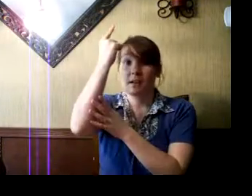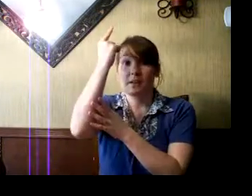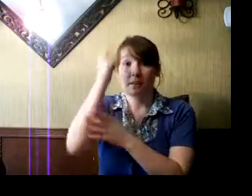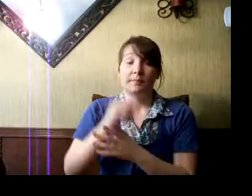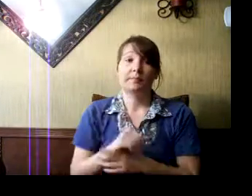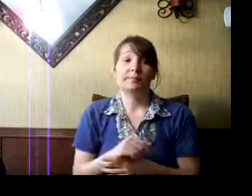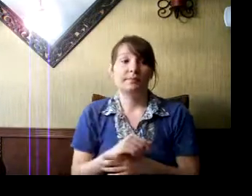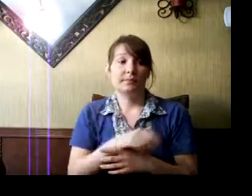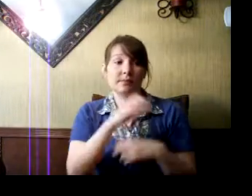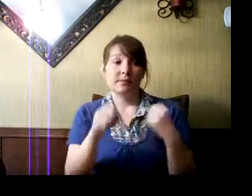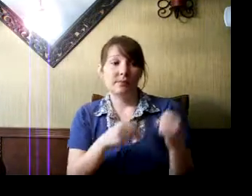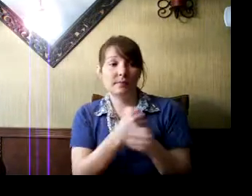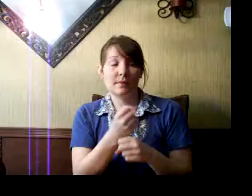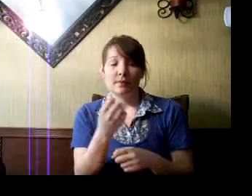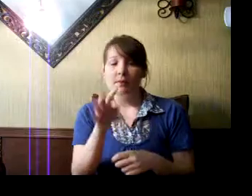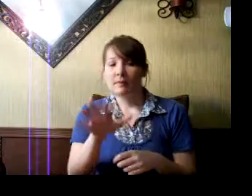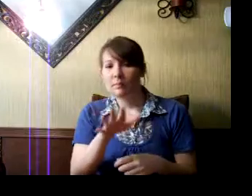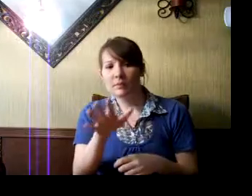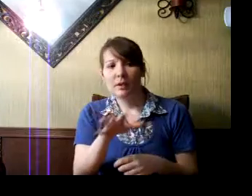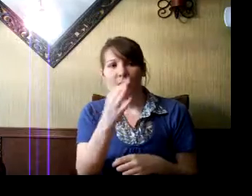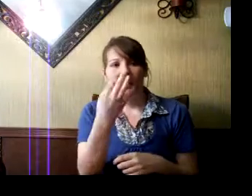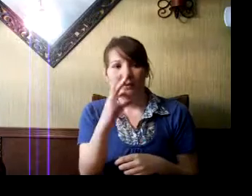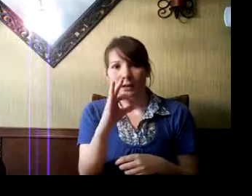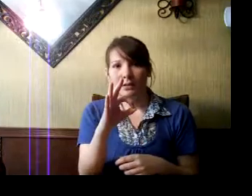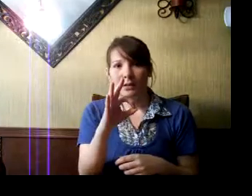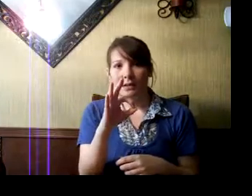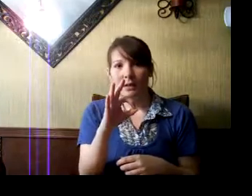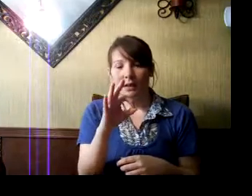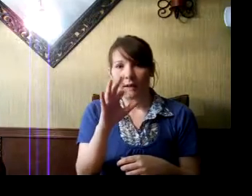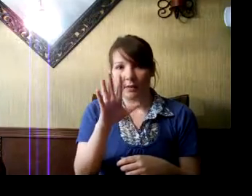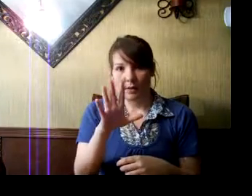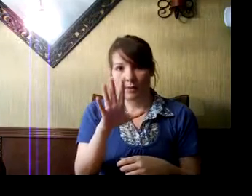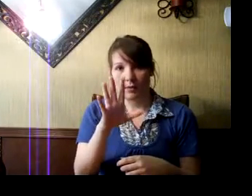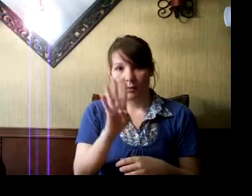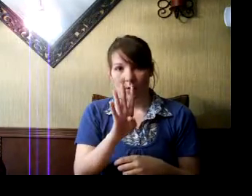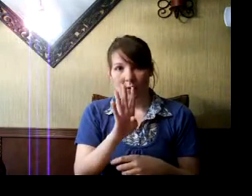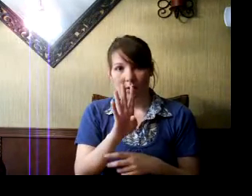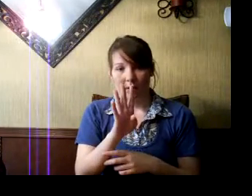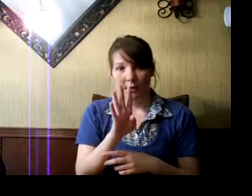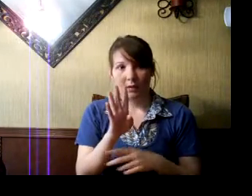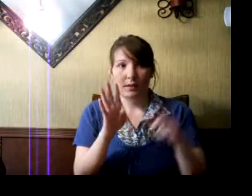early 1950s, 1954 or so on, did create this taxonomy